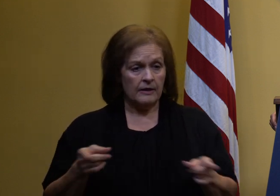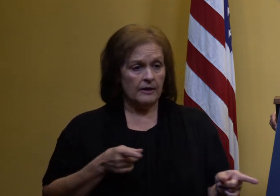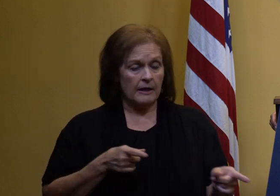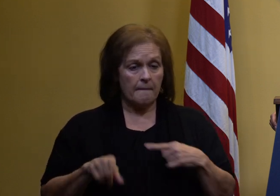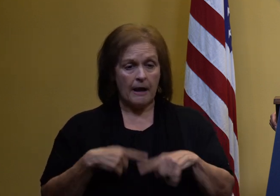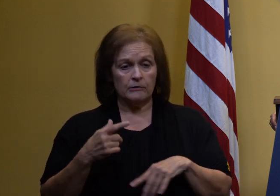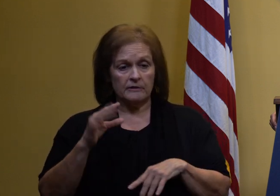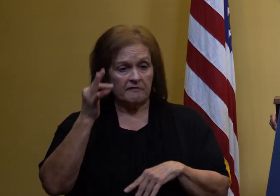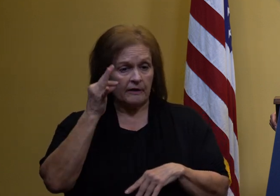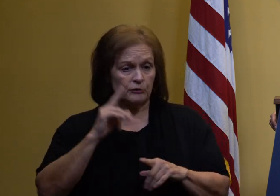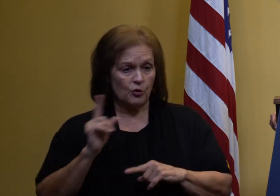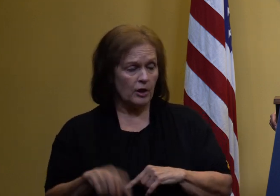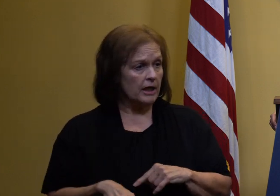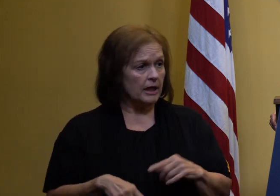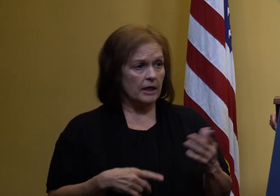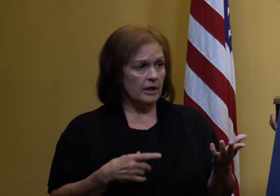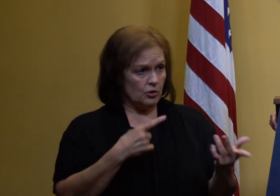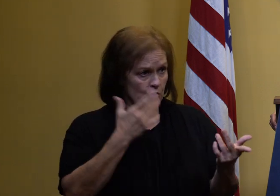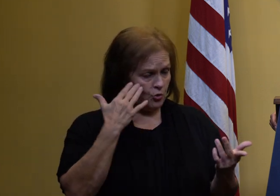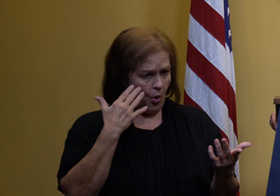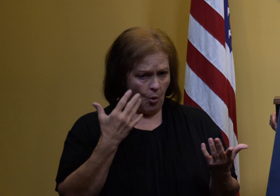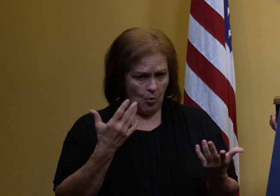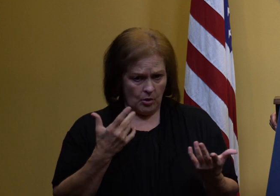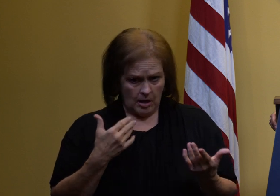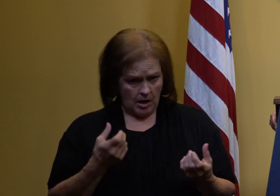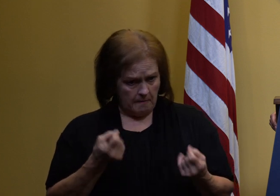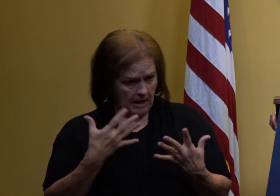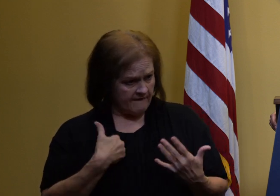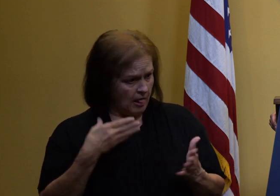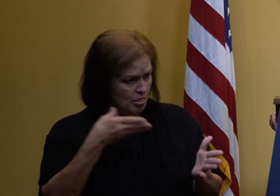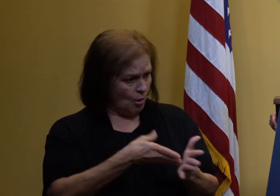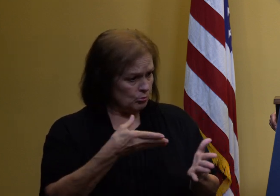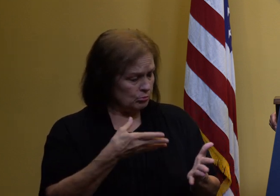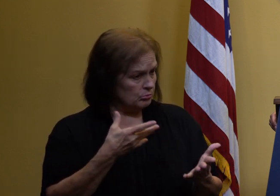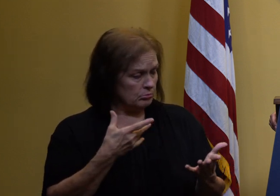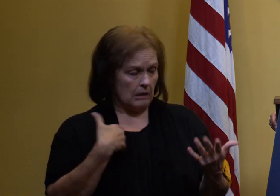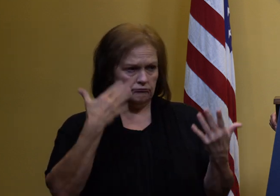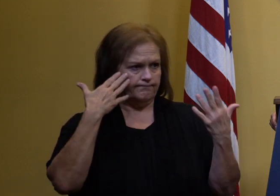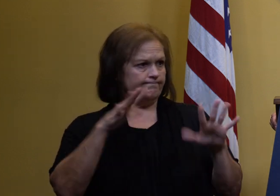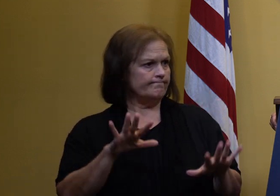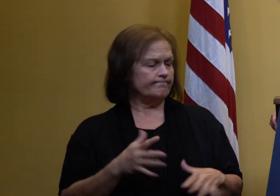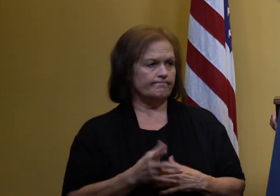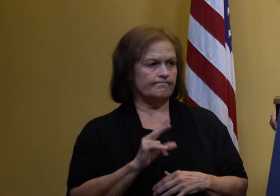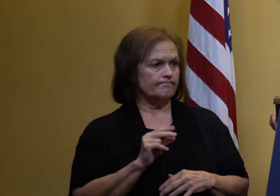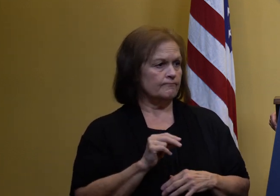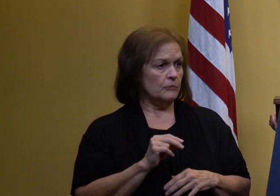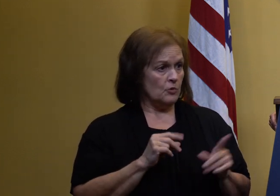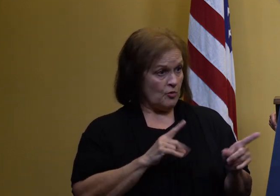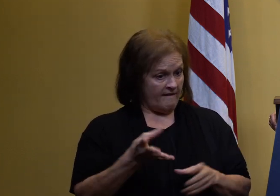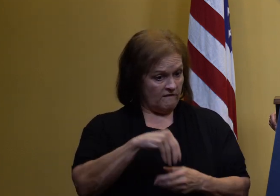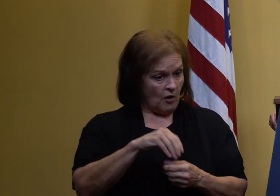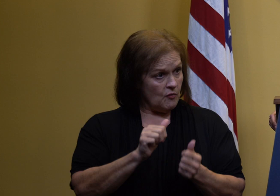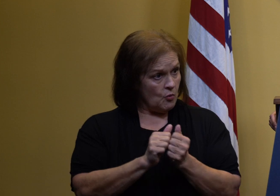consent decree is one of them. Do you know how much lawsuits the city's involved in right now? Off the top, no. Are you